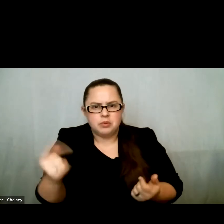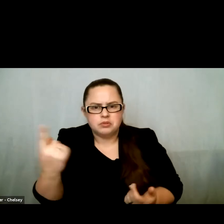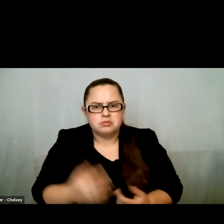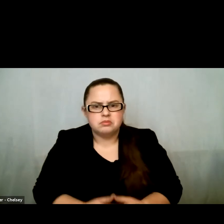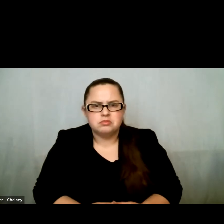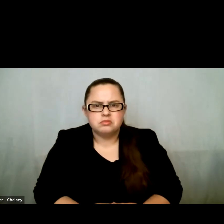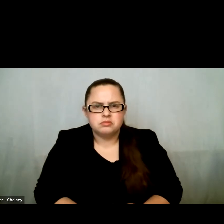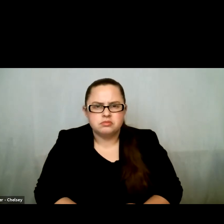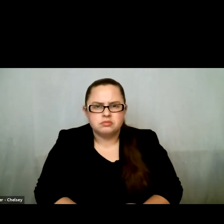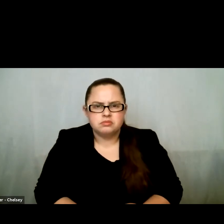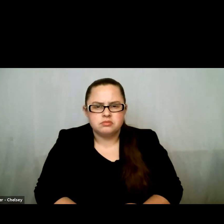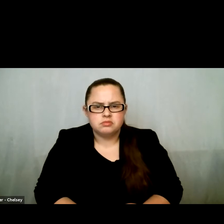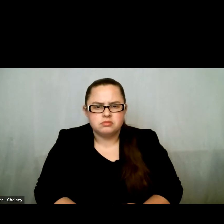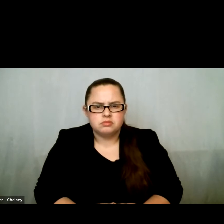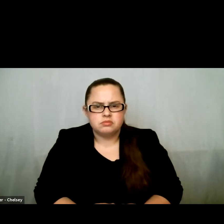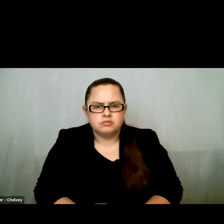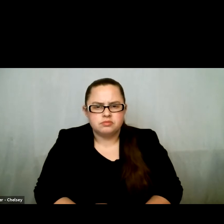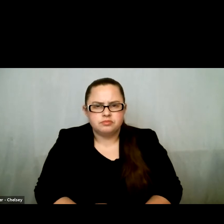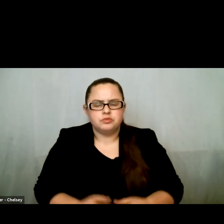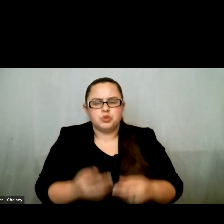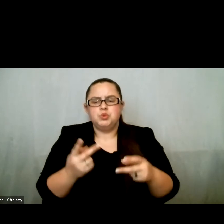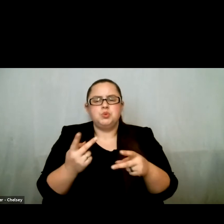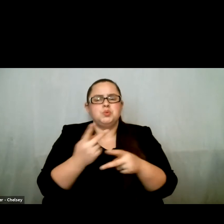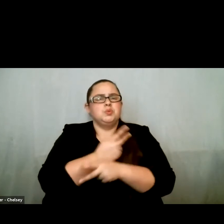Okay. The worst thing